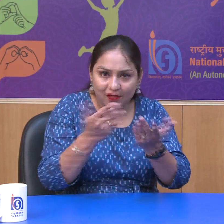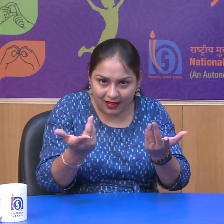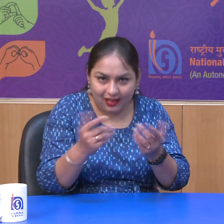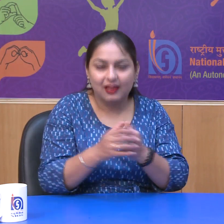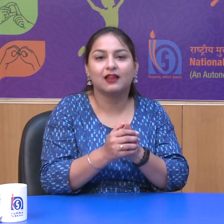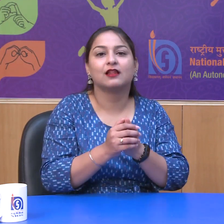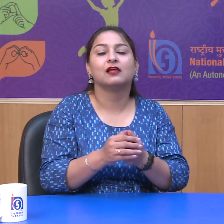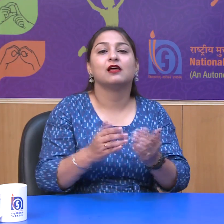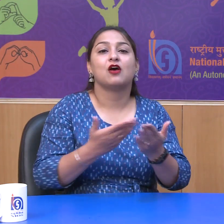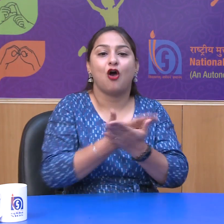oil seeds,